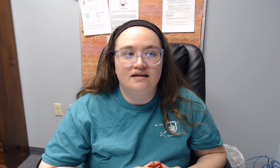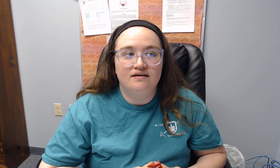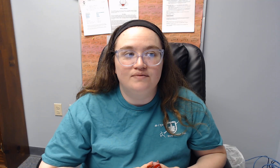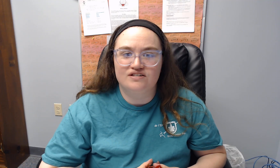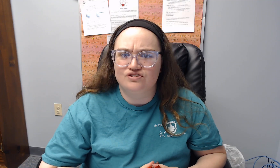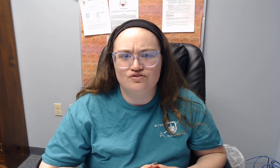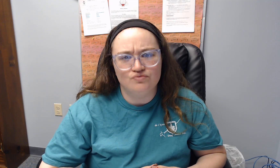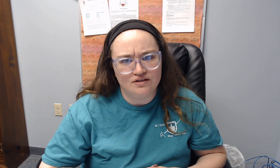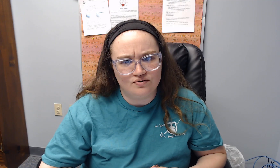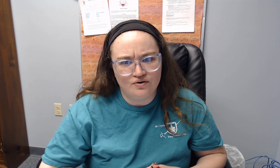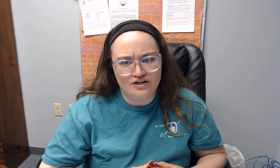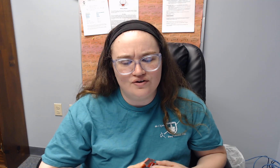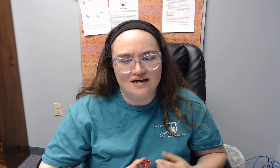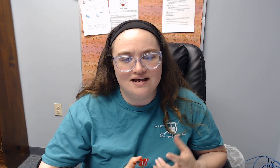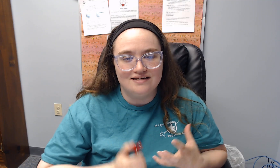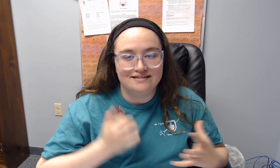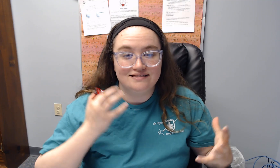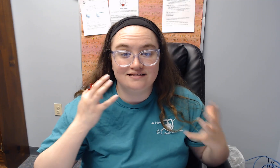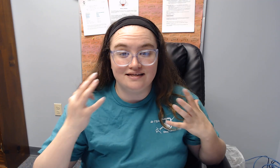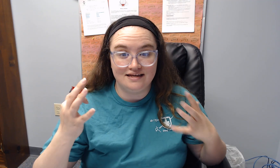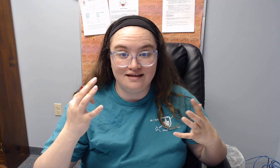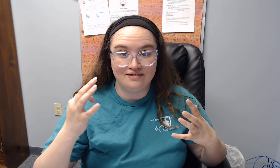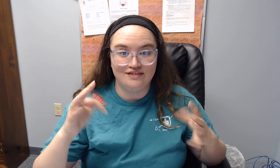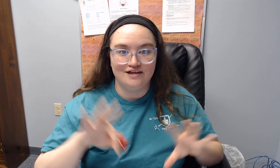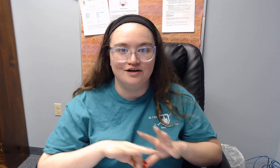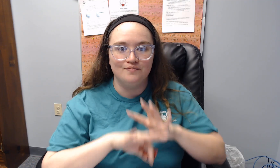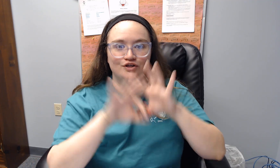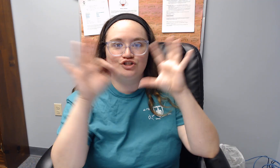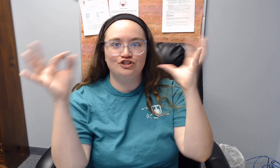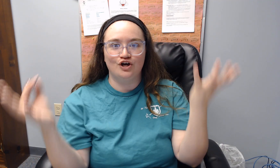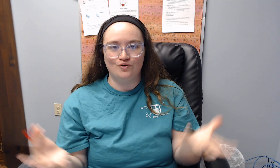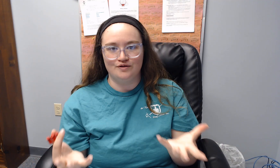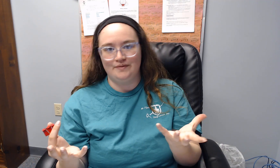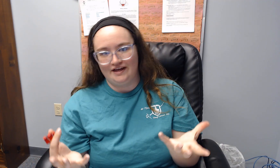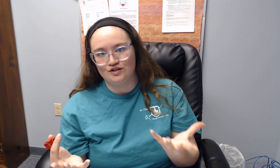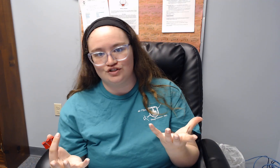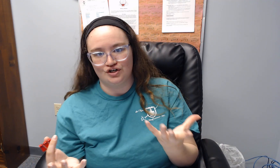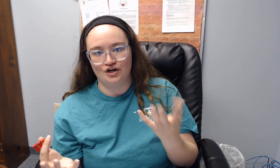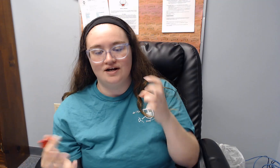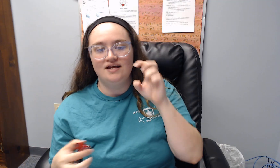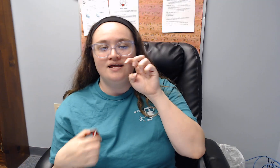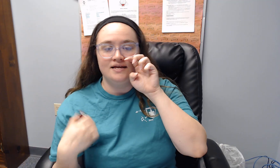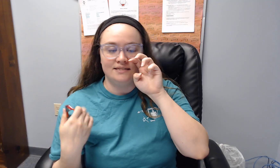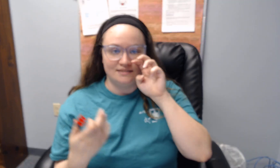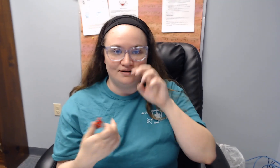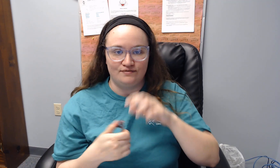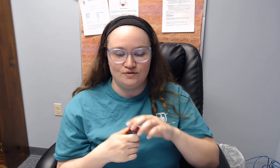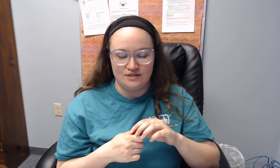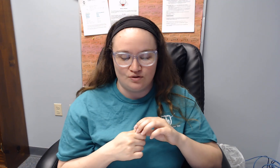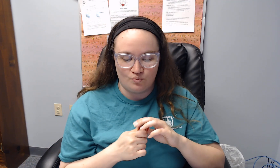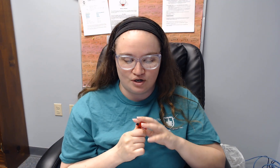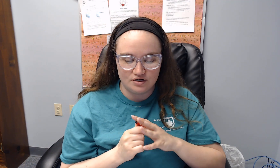because those are really cool, and you can kind of see them show the picture instead of using the words